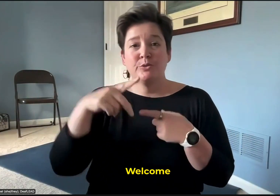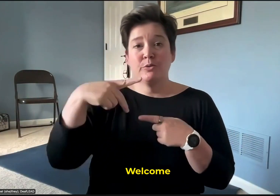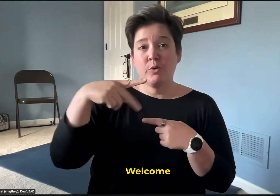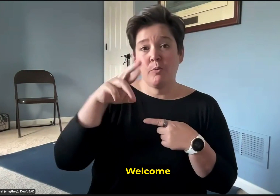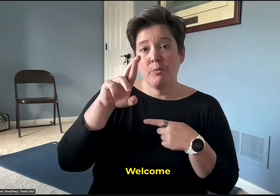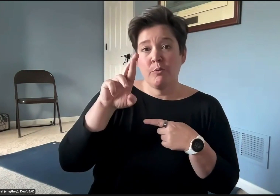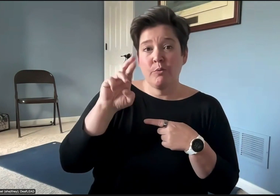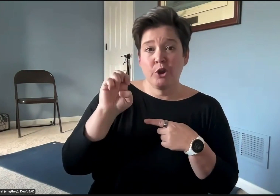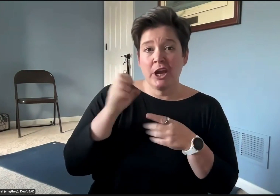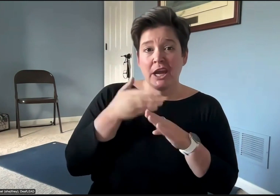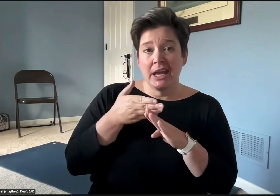welcome